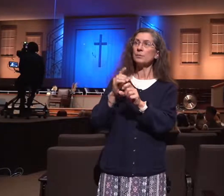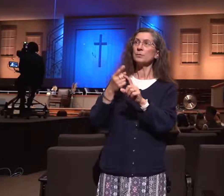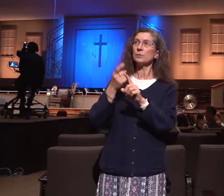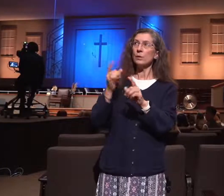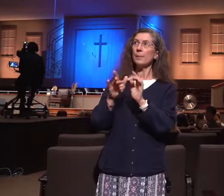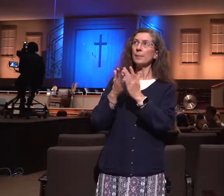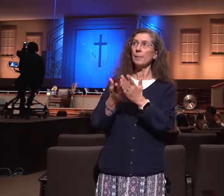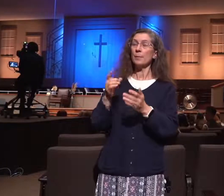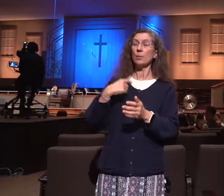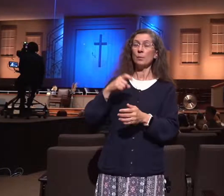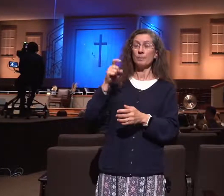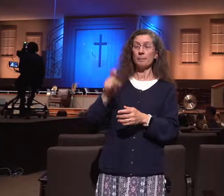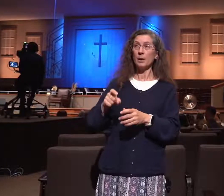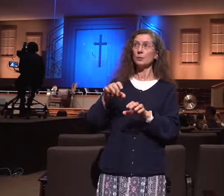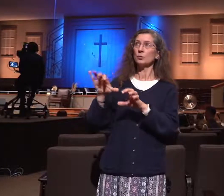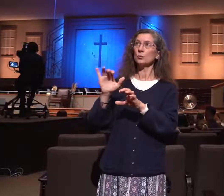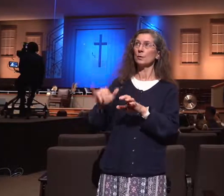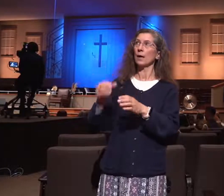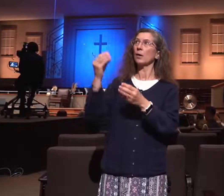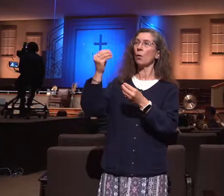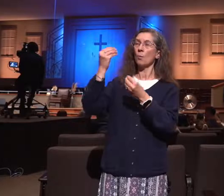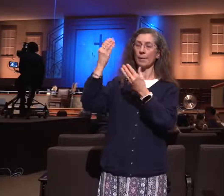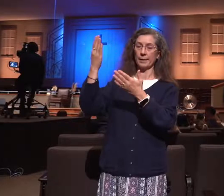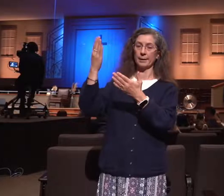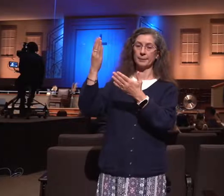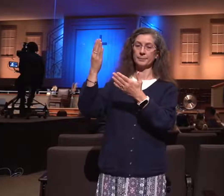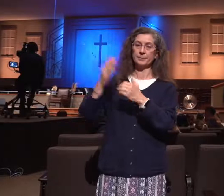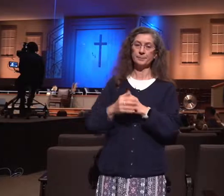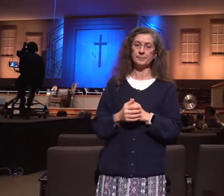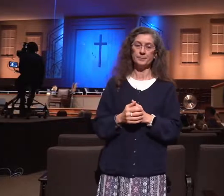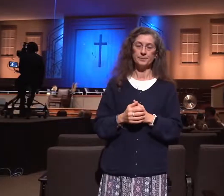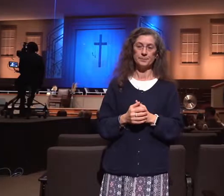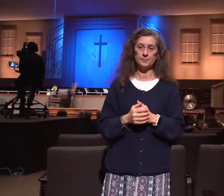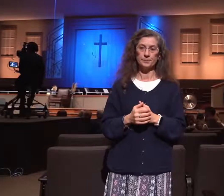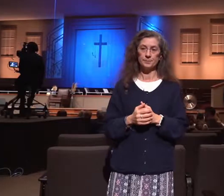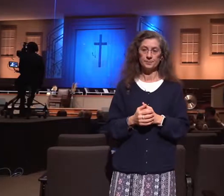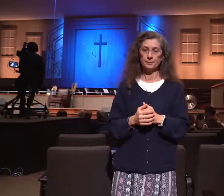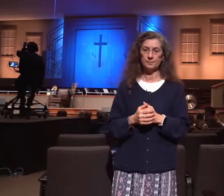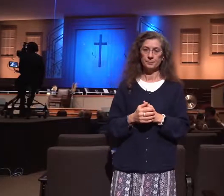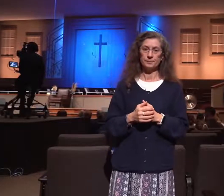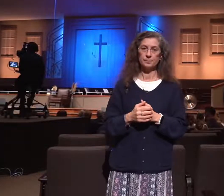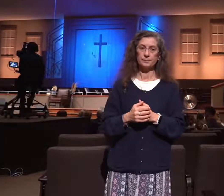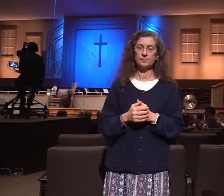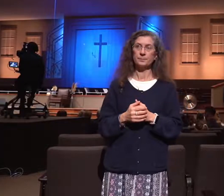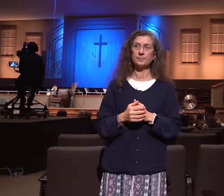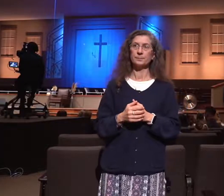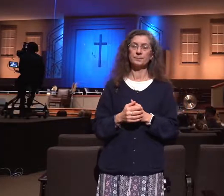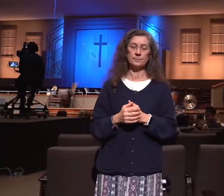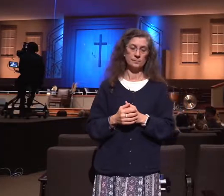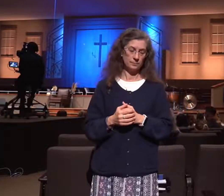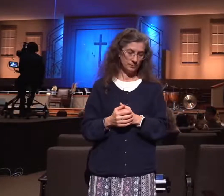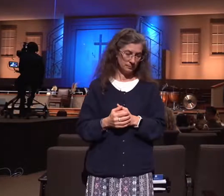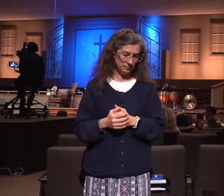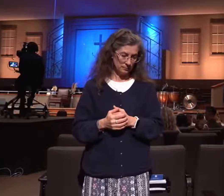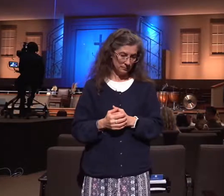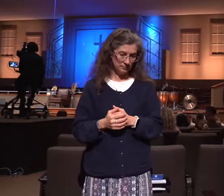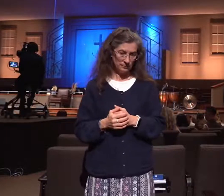to do it. And by the way, it works everywhere.